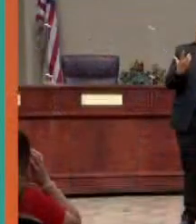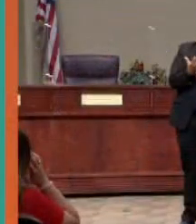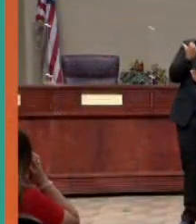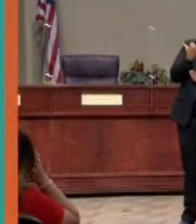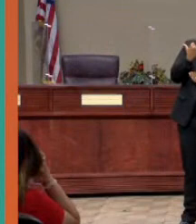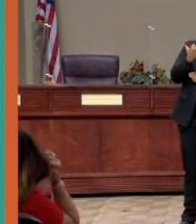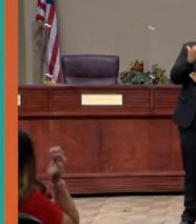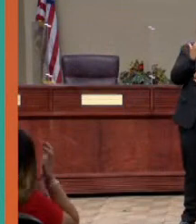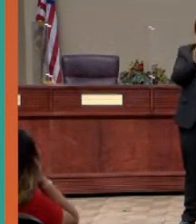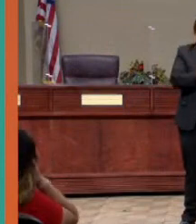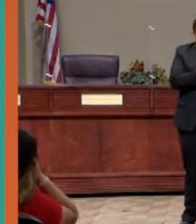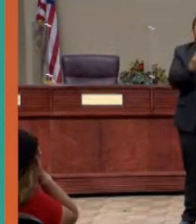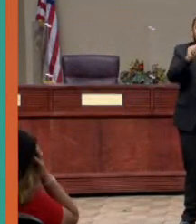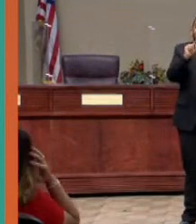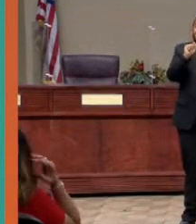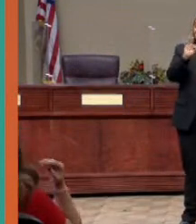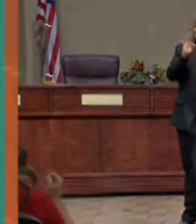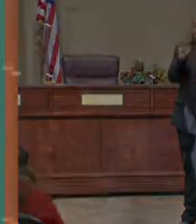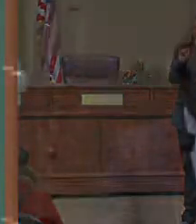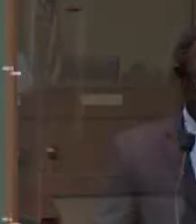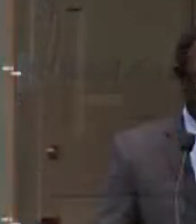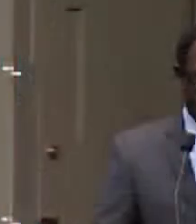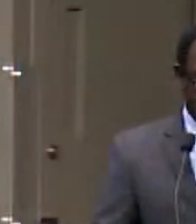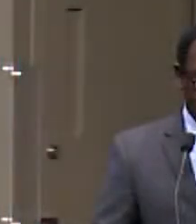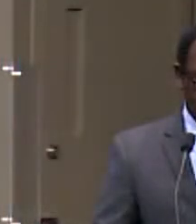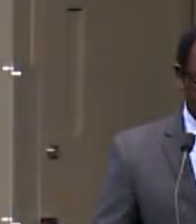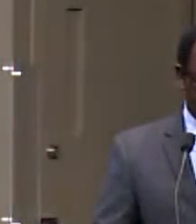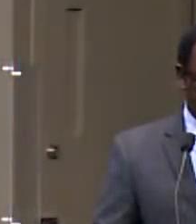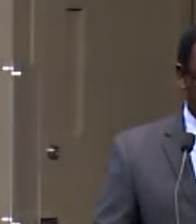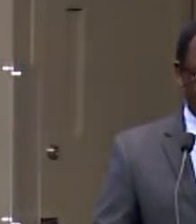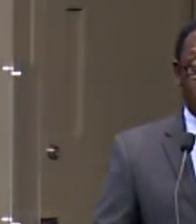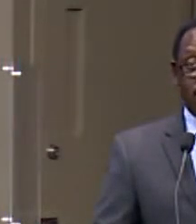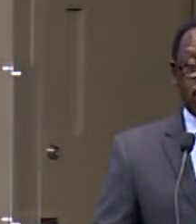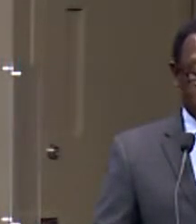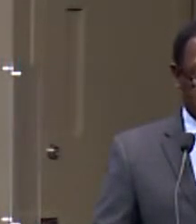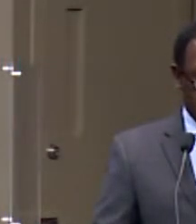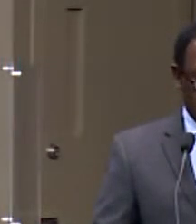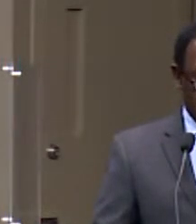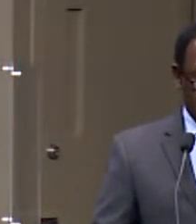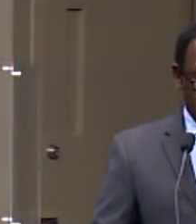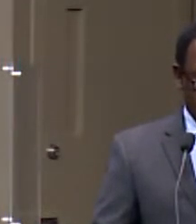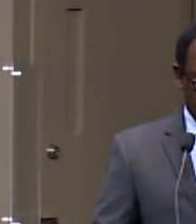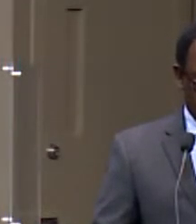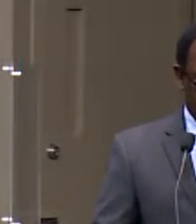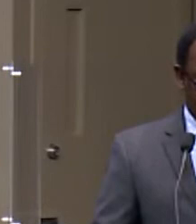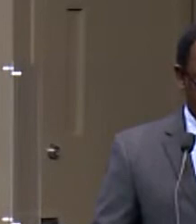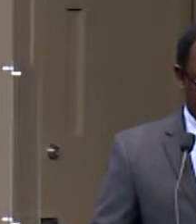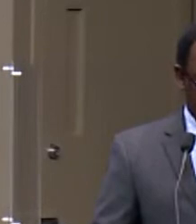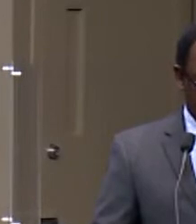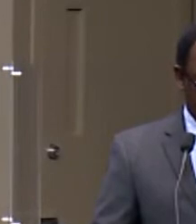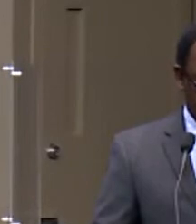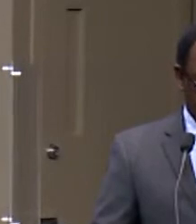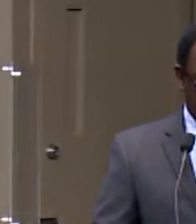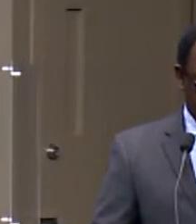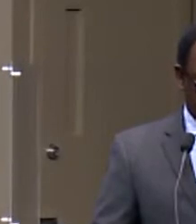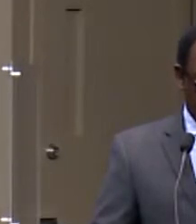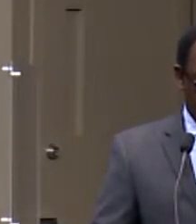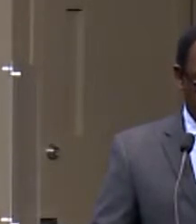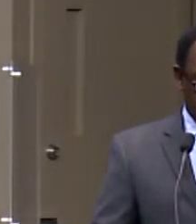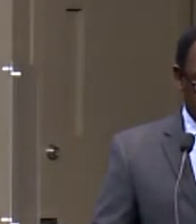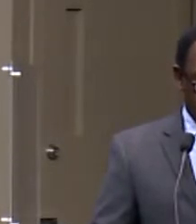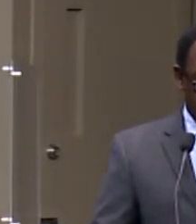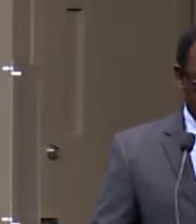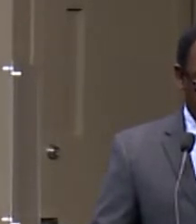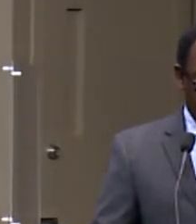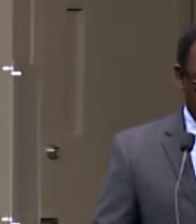Community Center, and I want to take a moment to talk about an initiative we launched. That initiative is